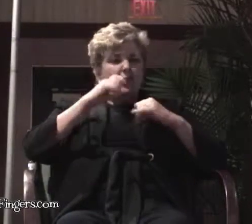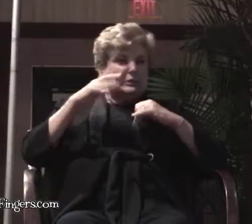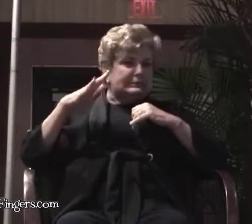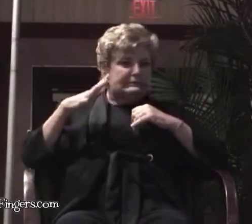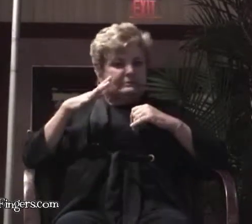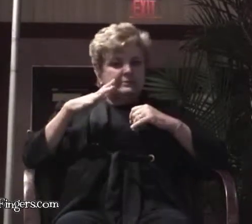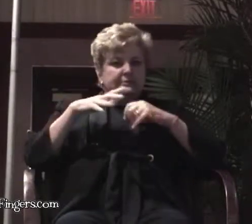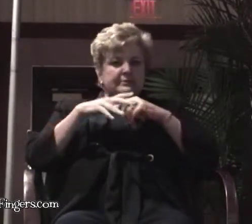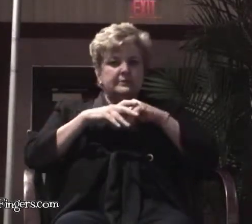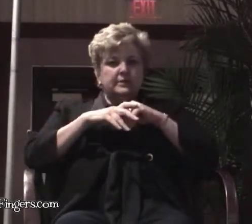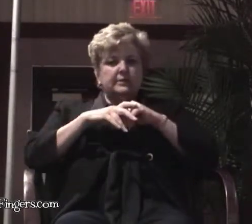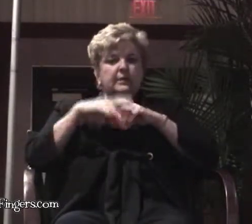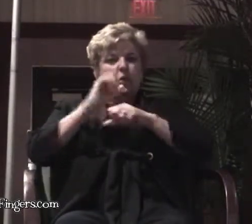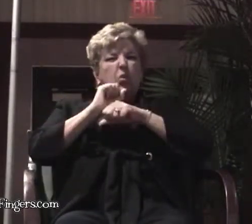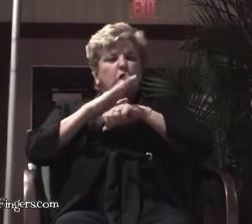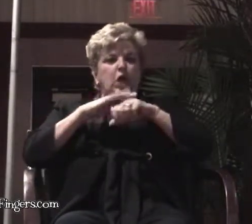Is it working?